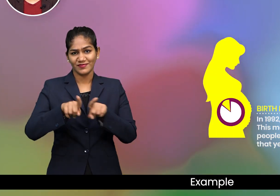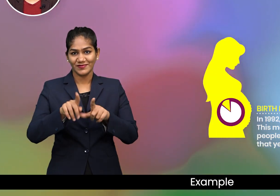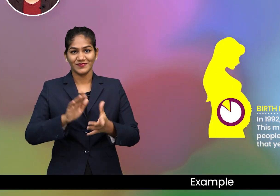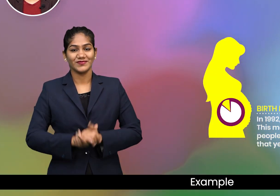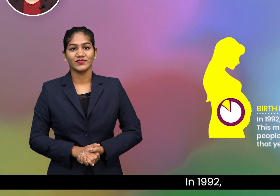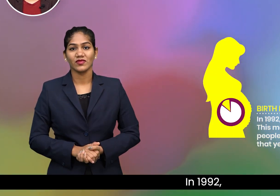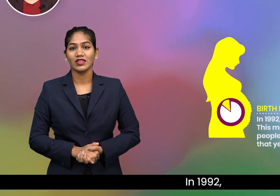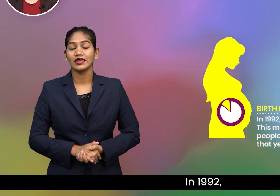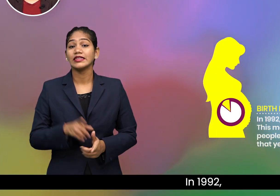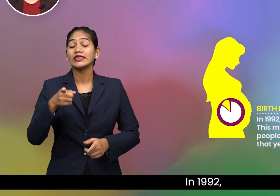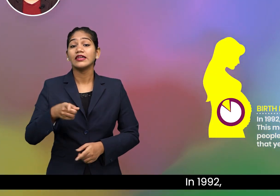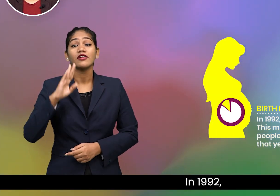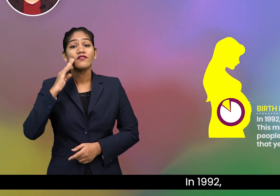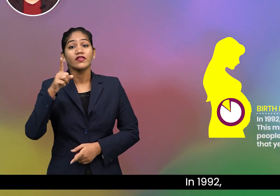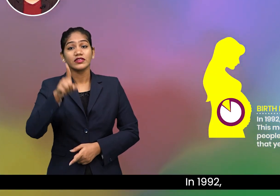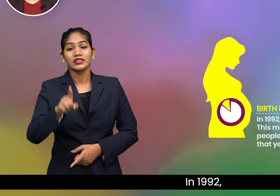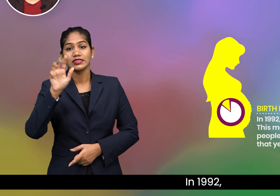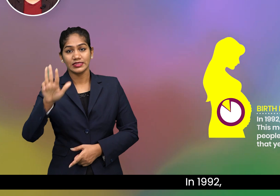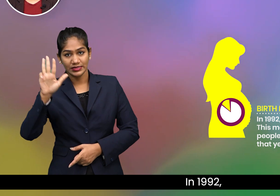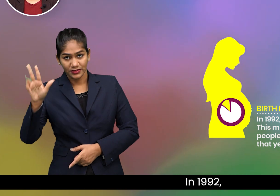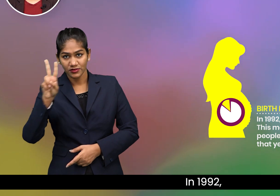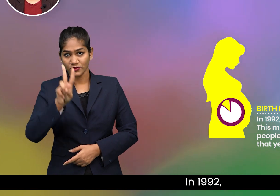Example: in 1992,